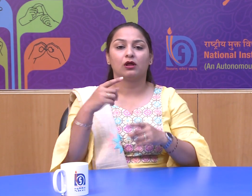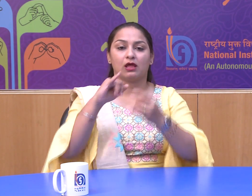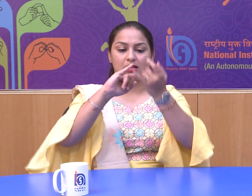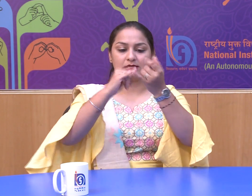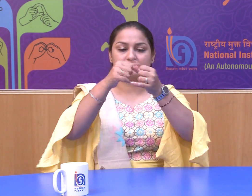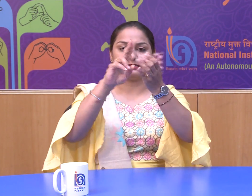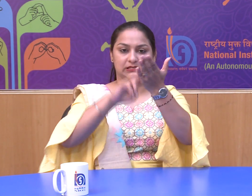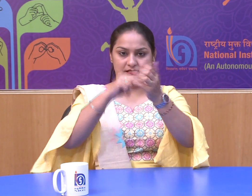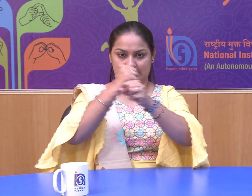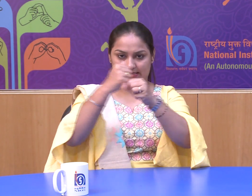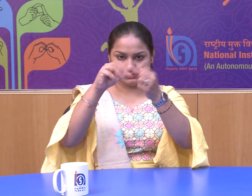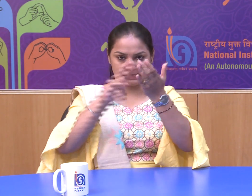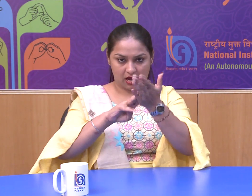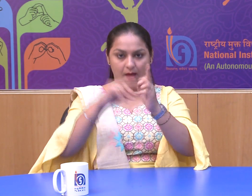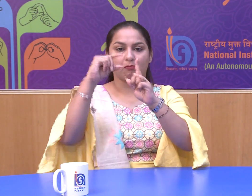of South India.